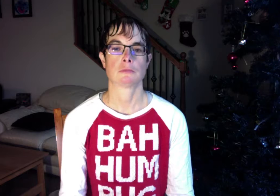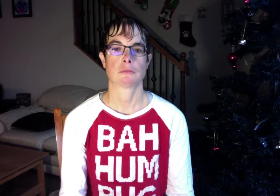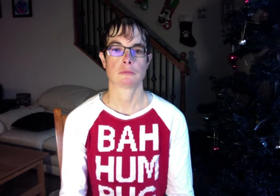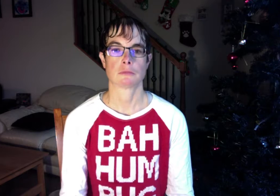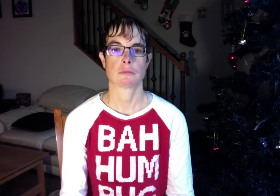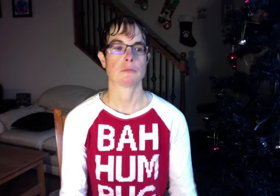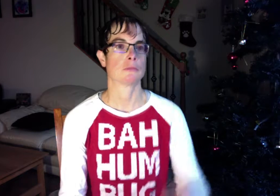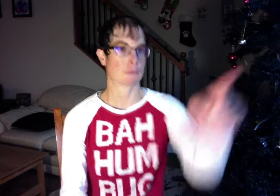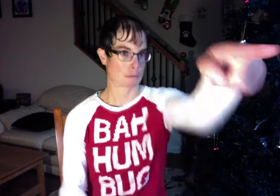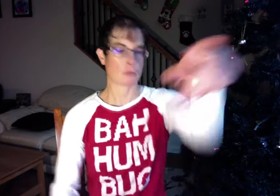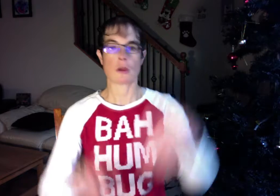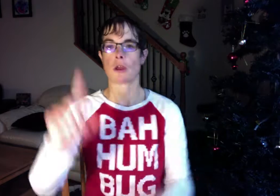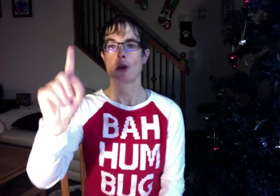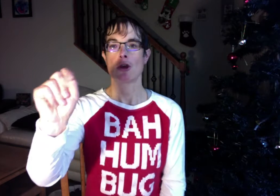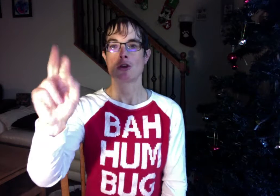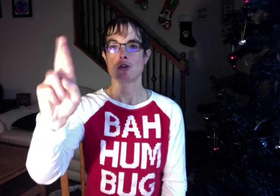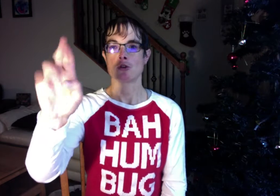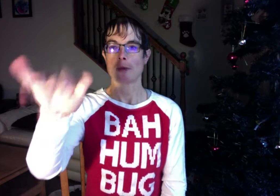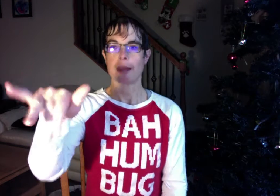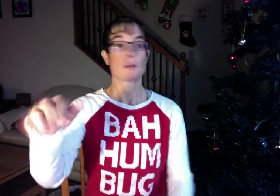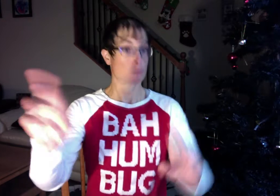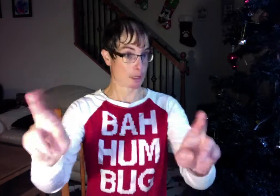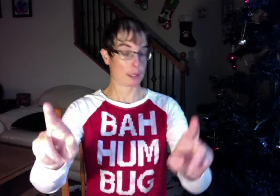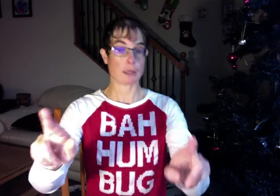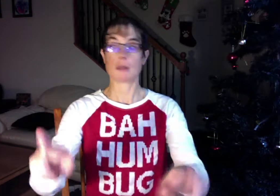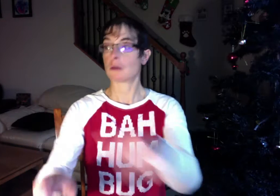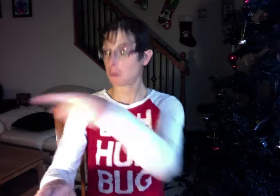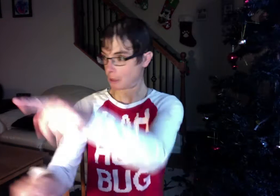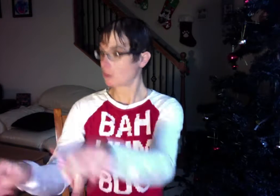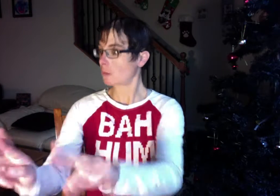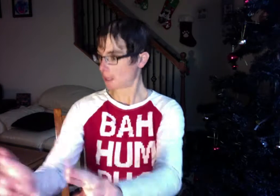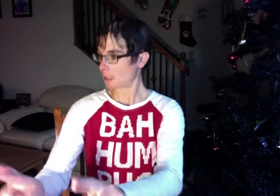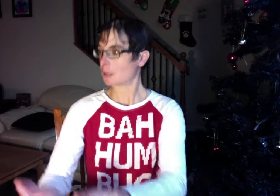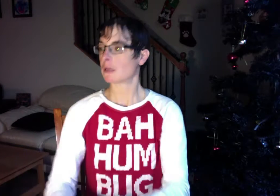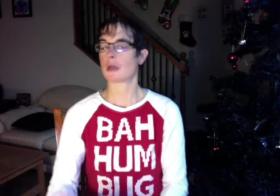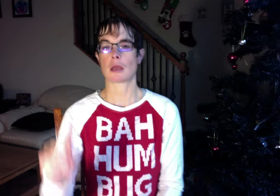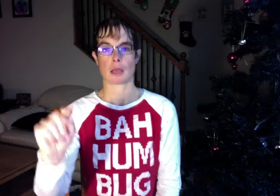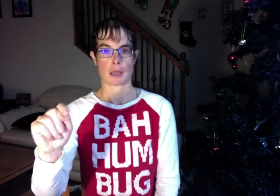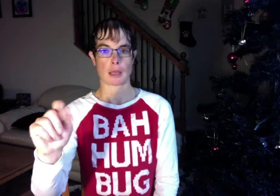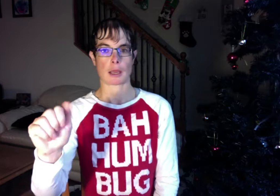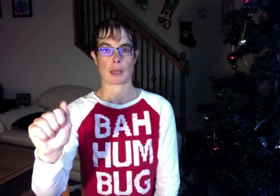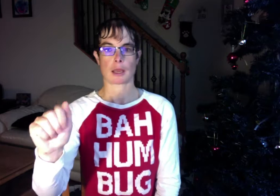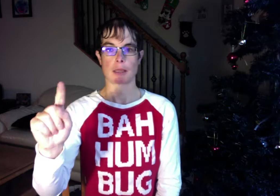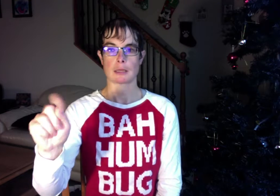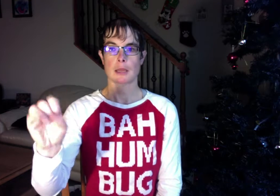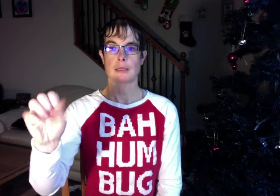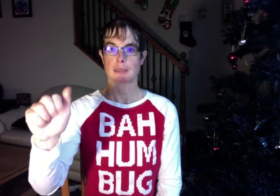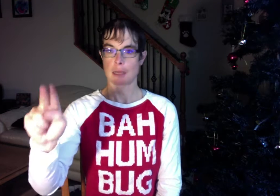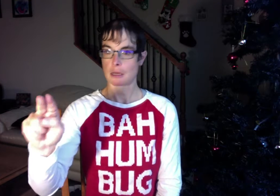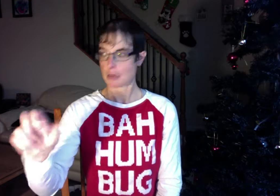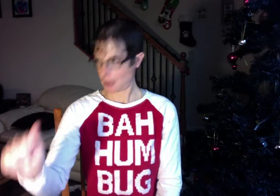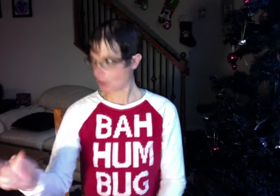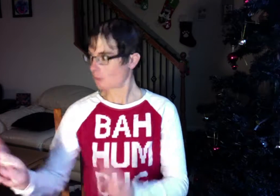Trey's ready to move on. Let's quickly move. So is Jalen. So is Tatiana. So is Caleb.